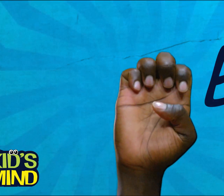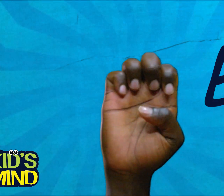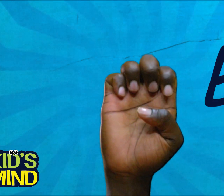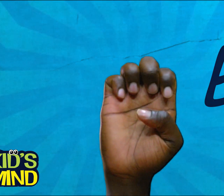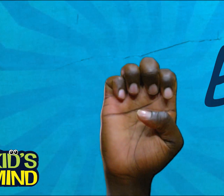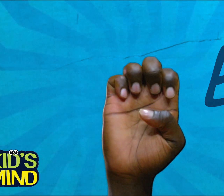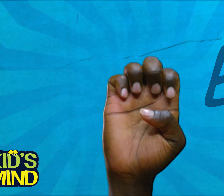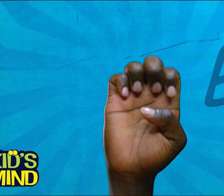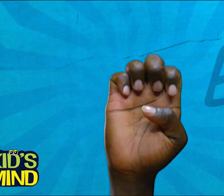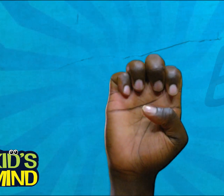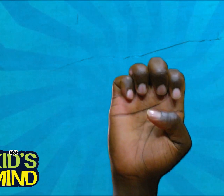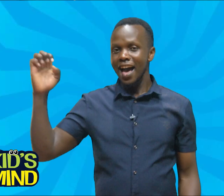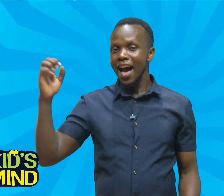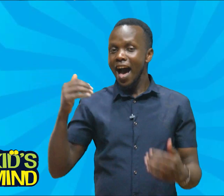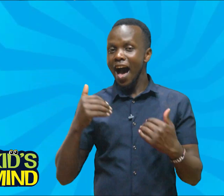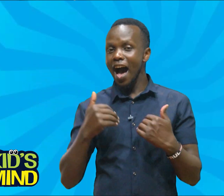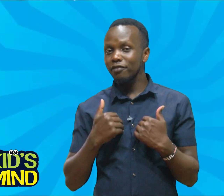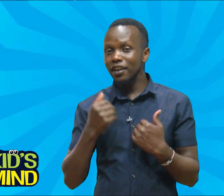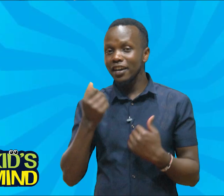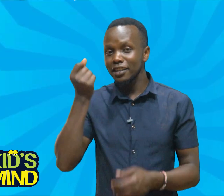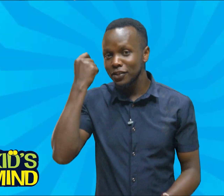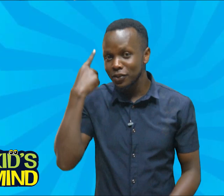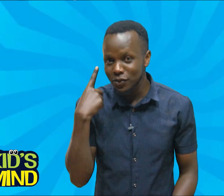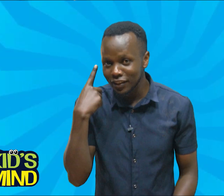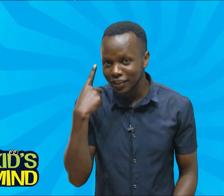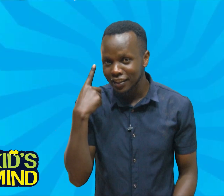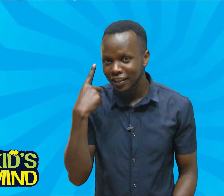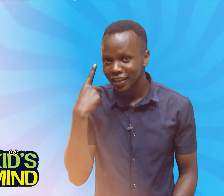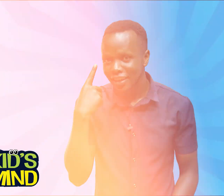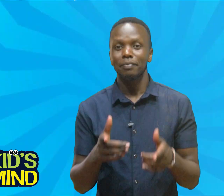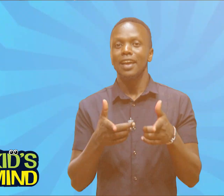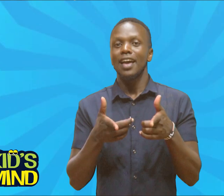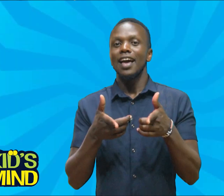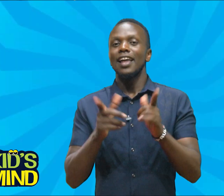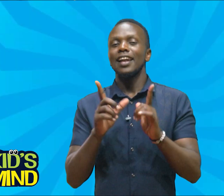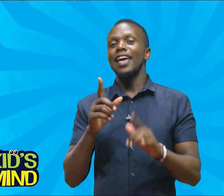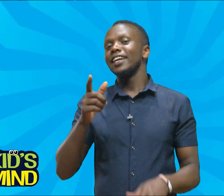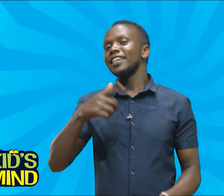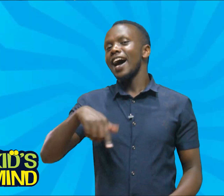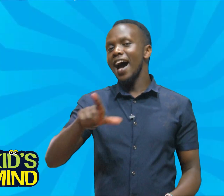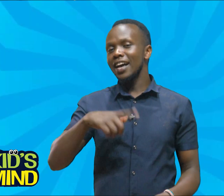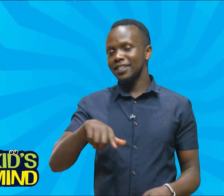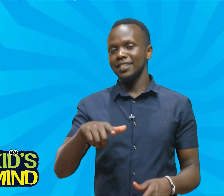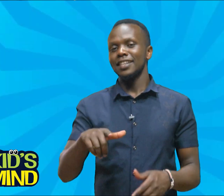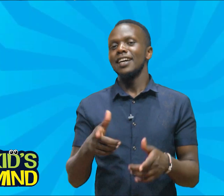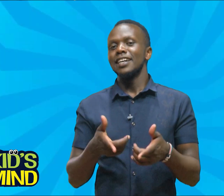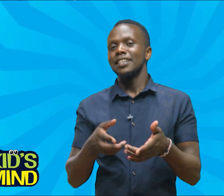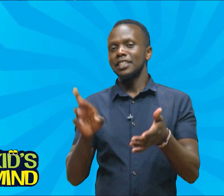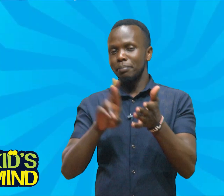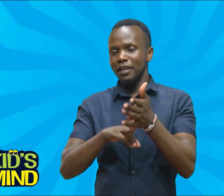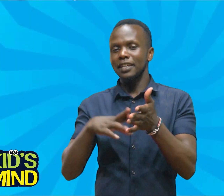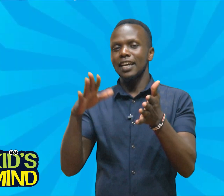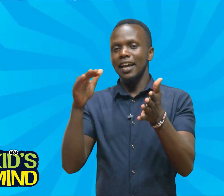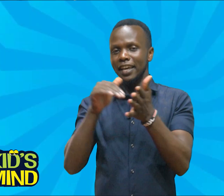E. Have you understood? Let us repeat